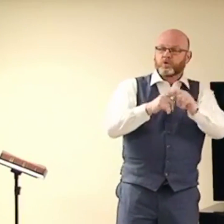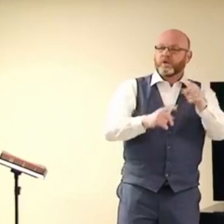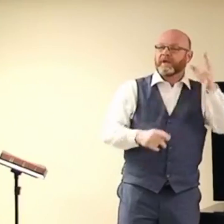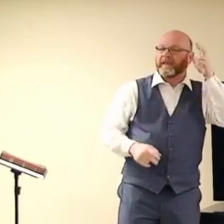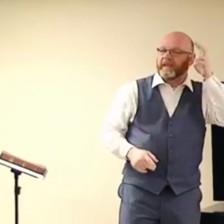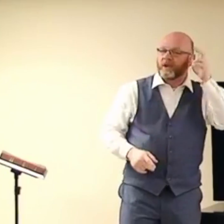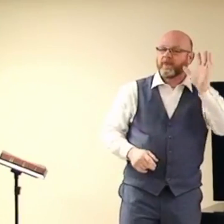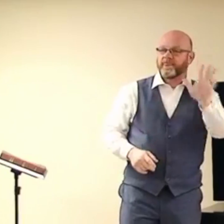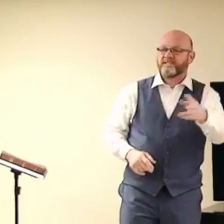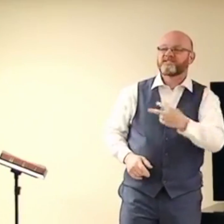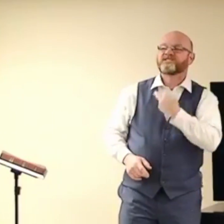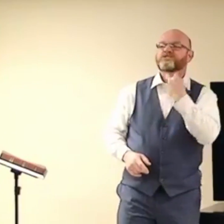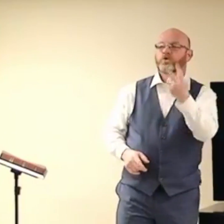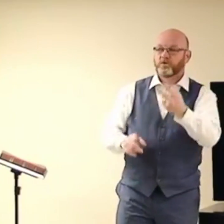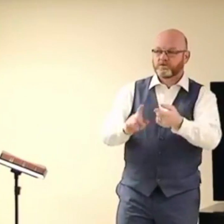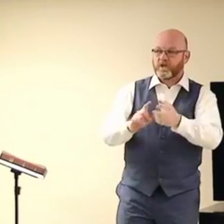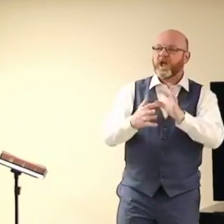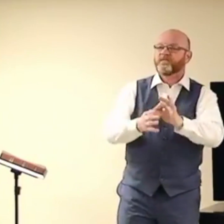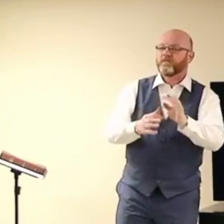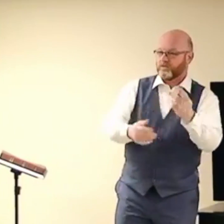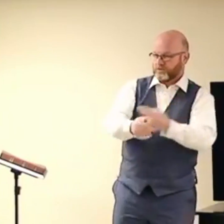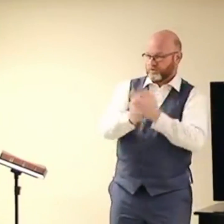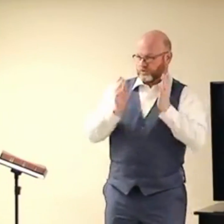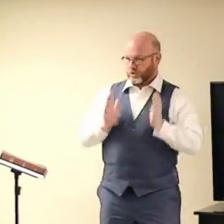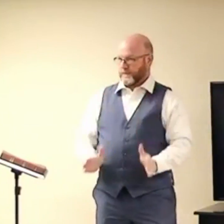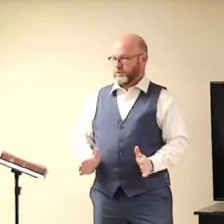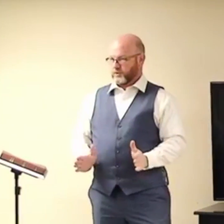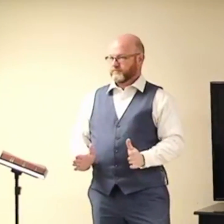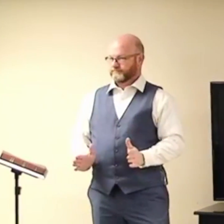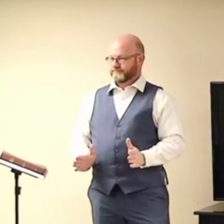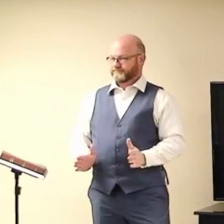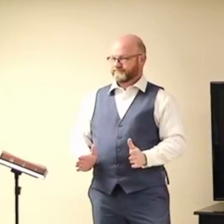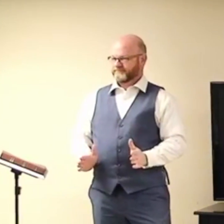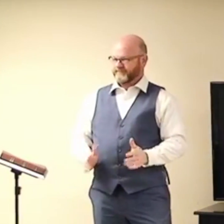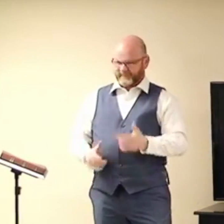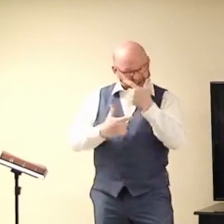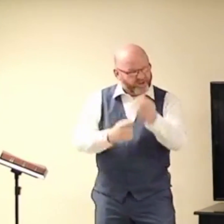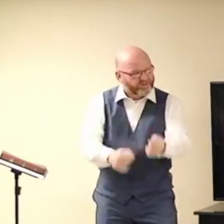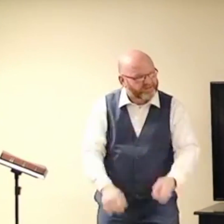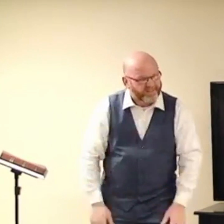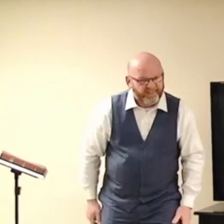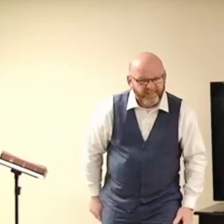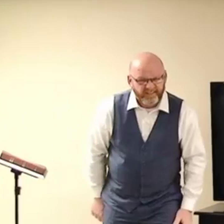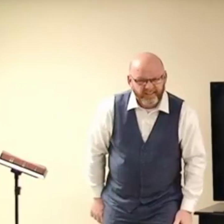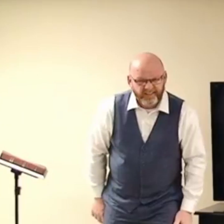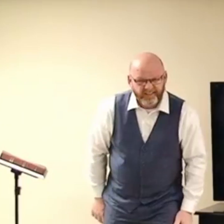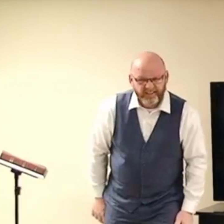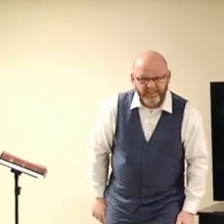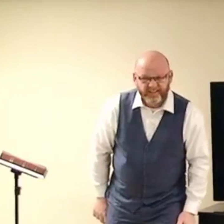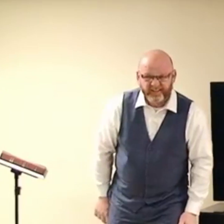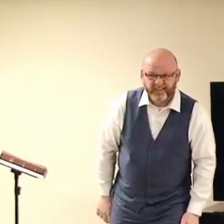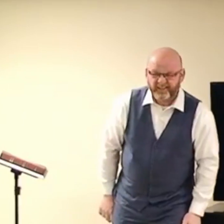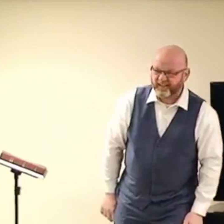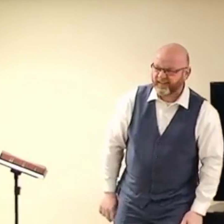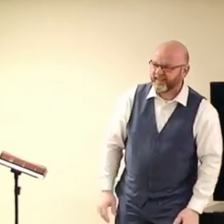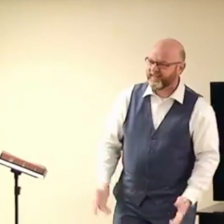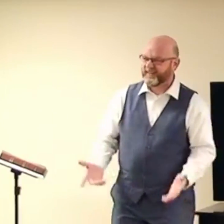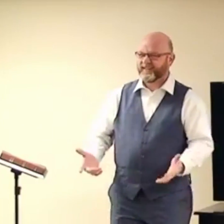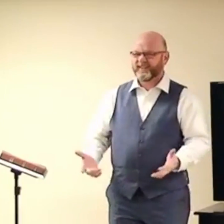Sheep are trained to hear their master's voice, the shepherd's voice. Isn't that interesting?